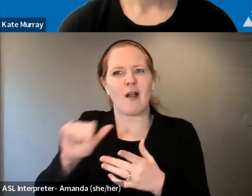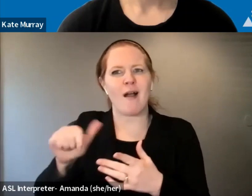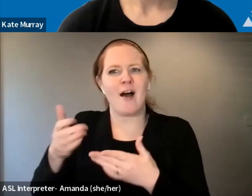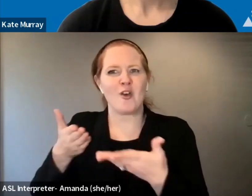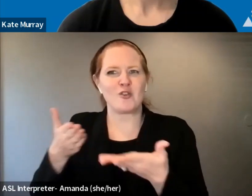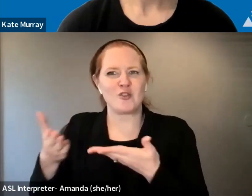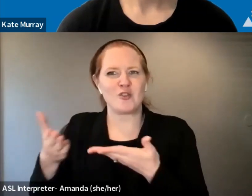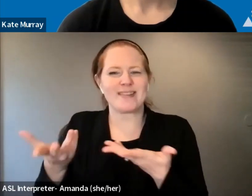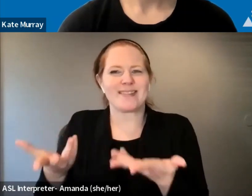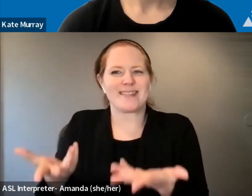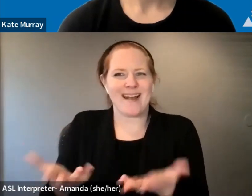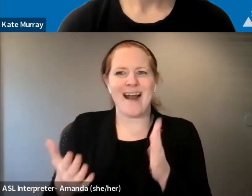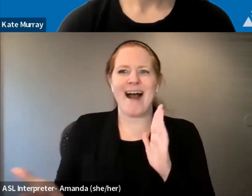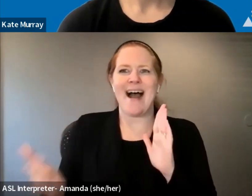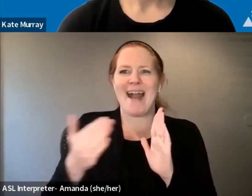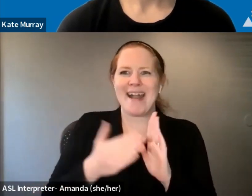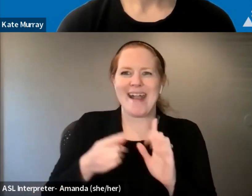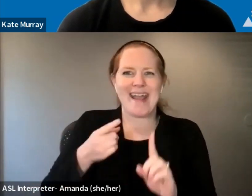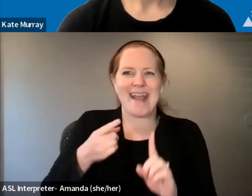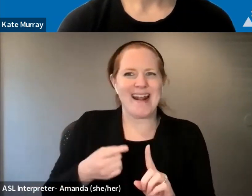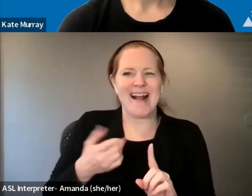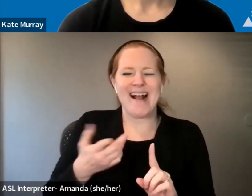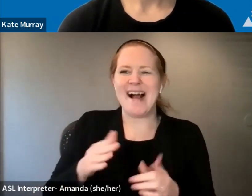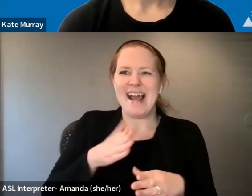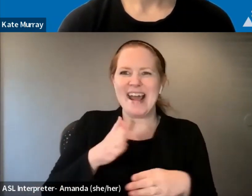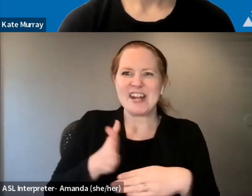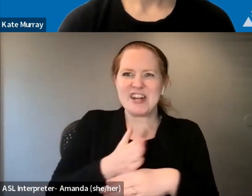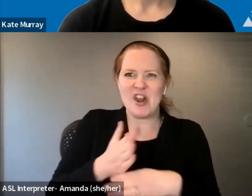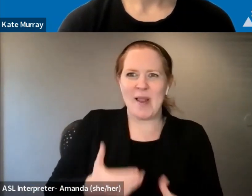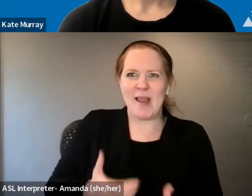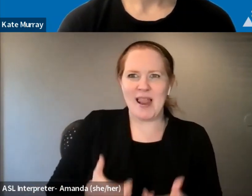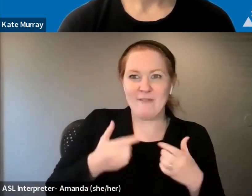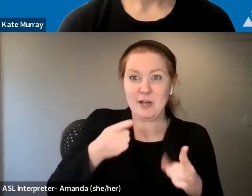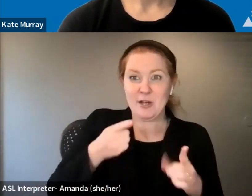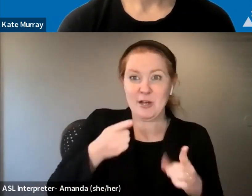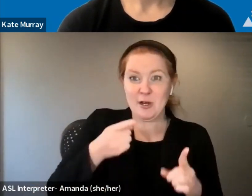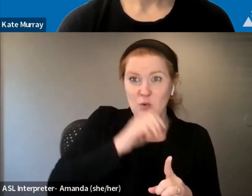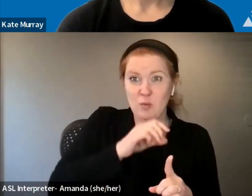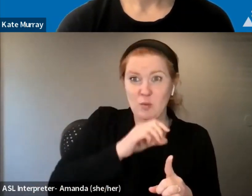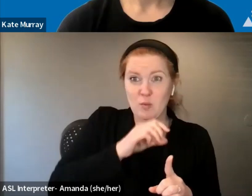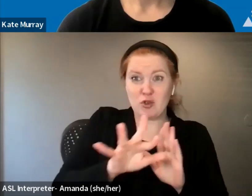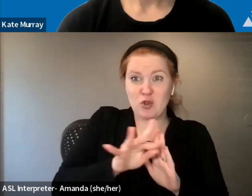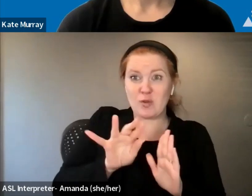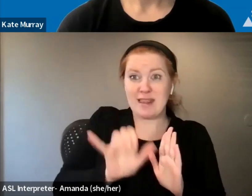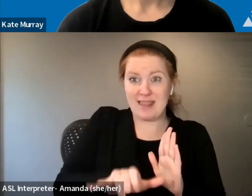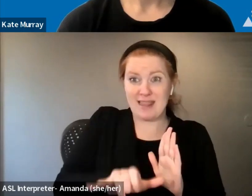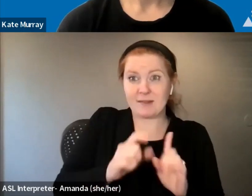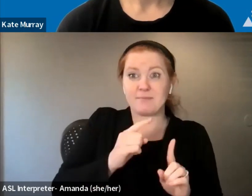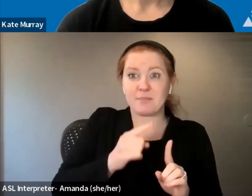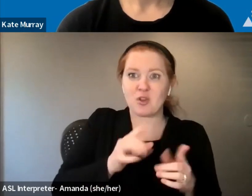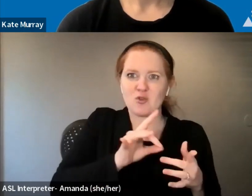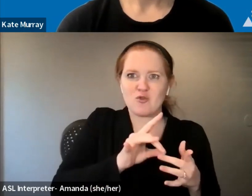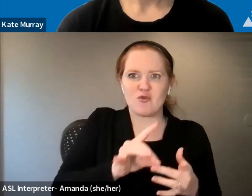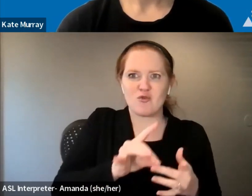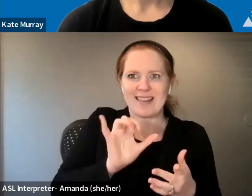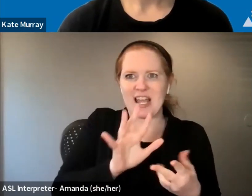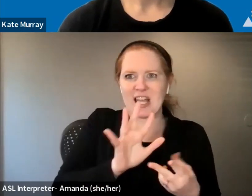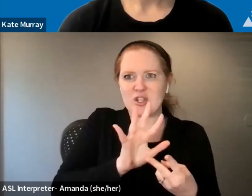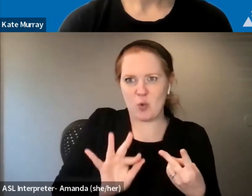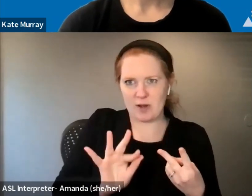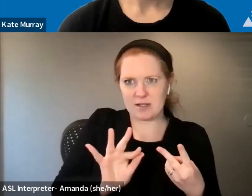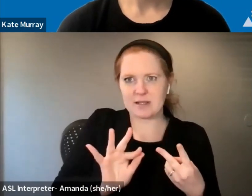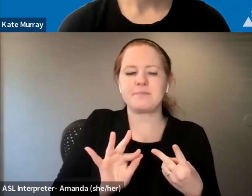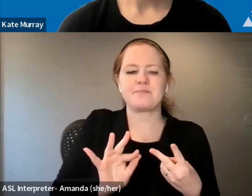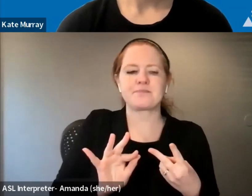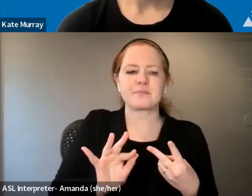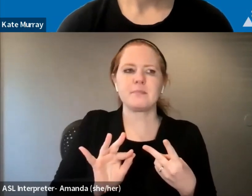So again, if you're in shared living, the assumption is you chose that and you directed that choice.